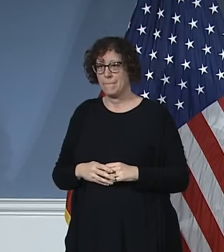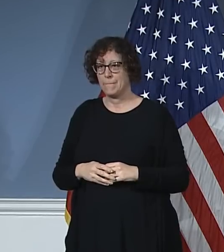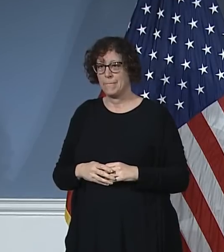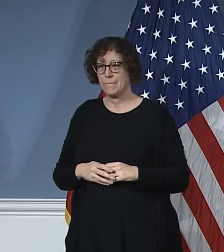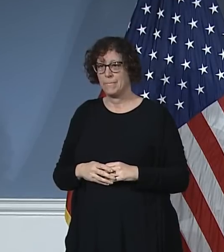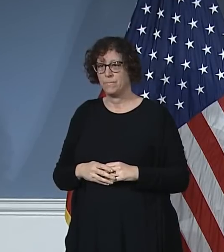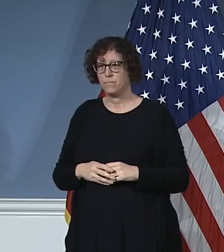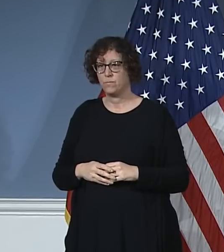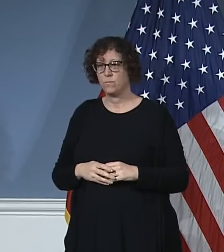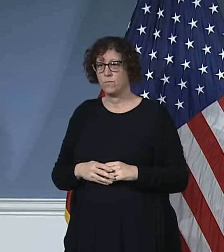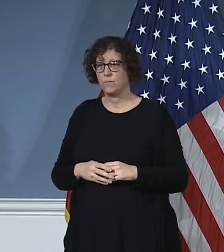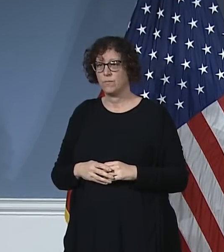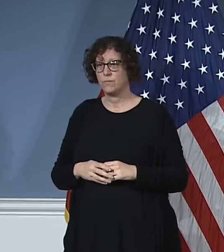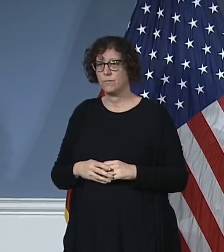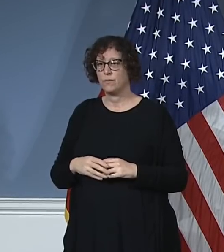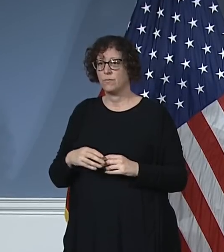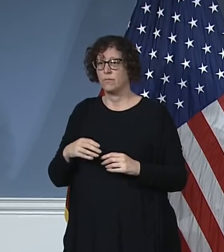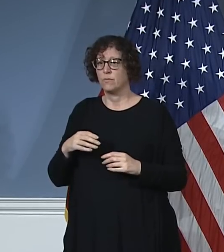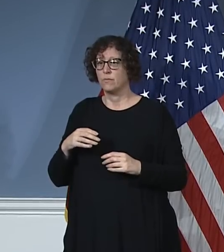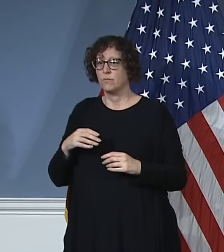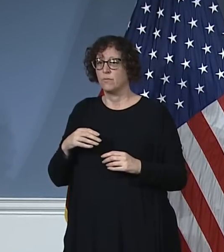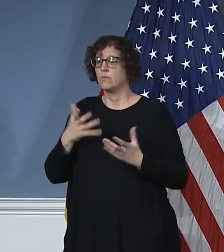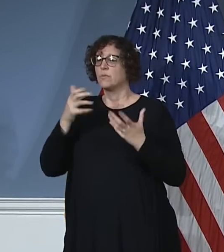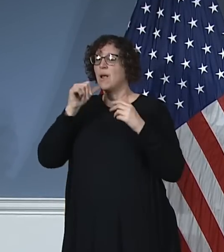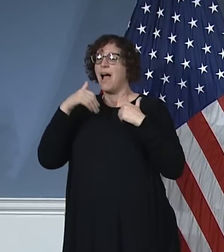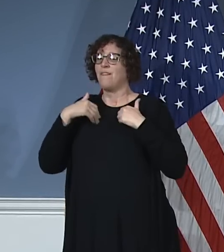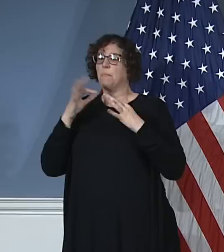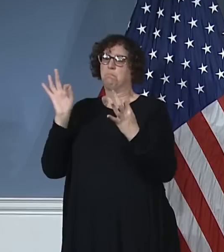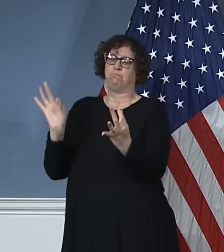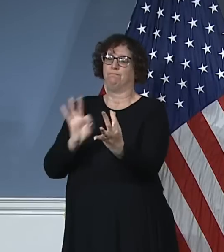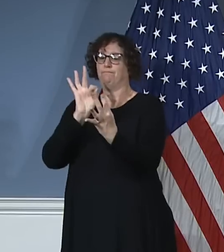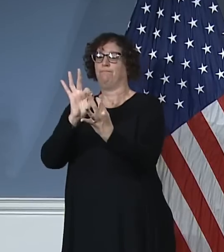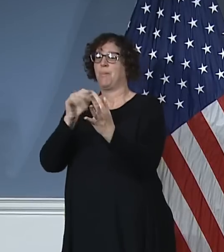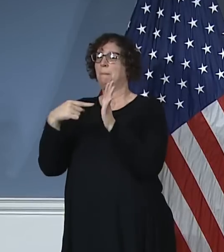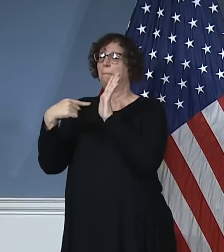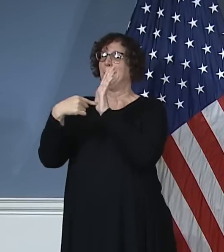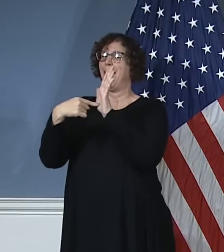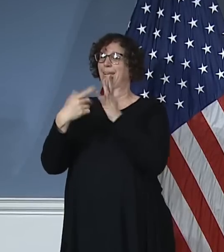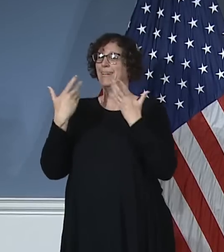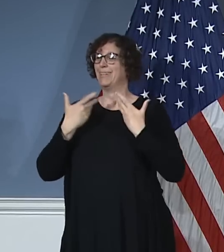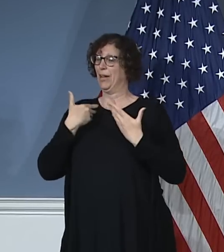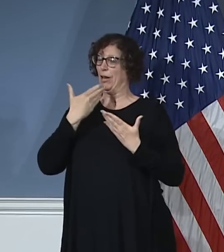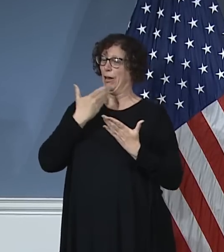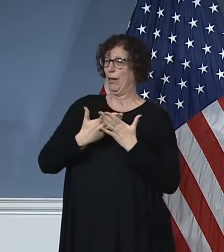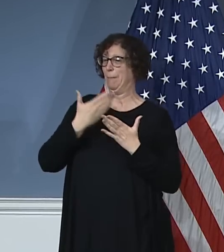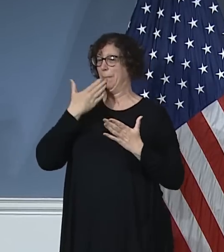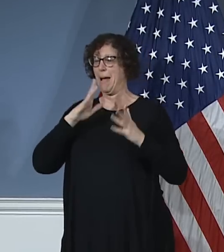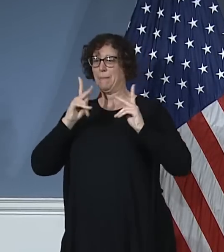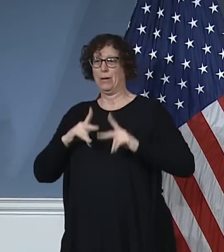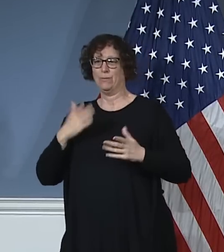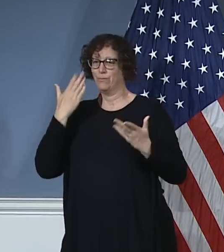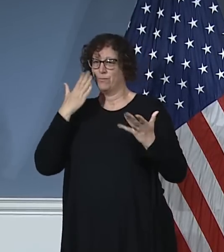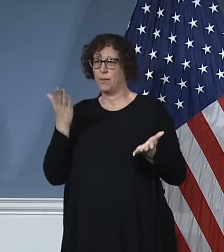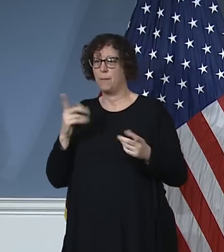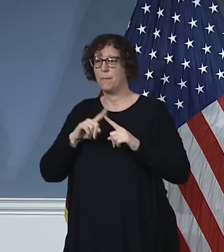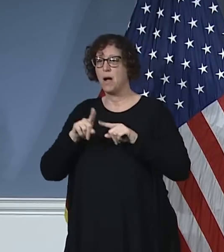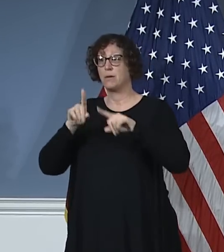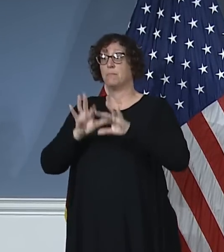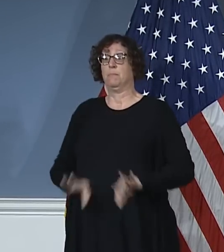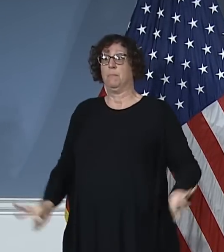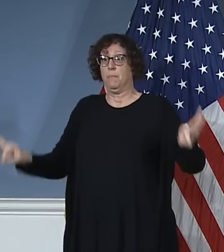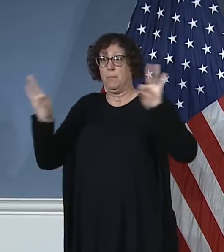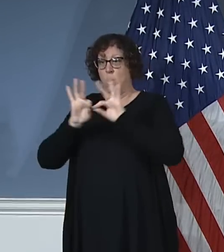perfect model for this. We know it's an urgent matter by definition, just the nature of